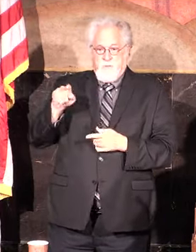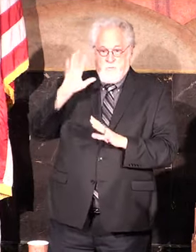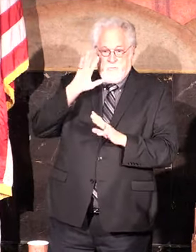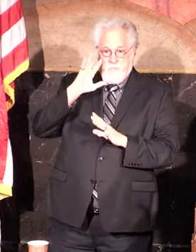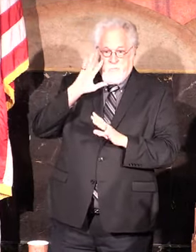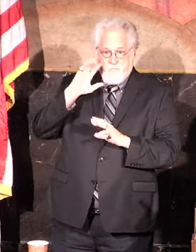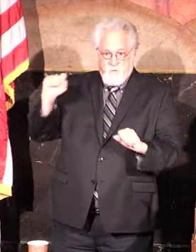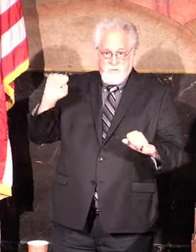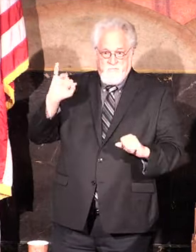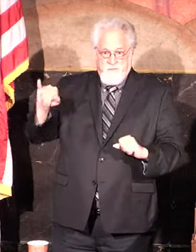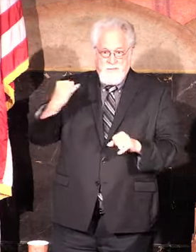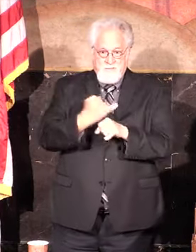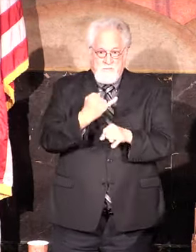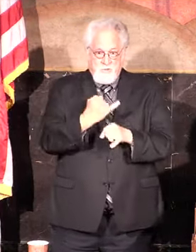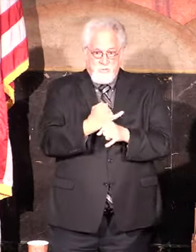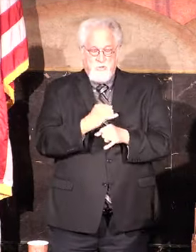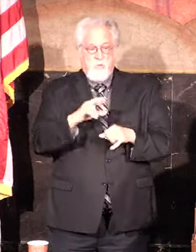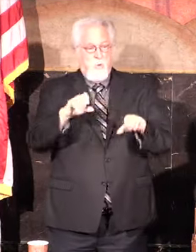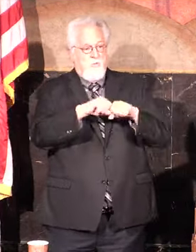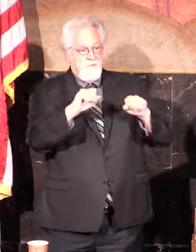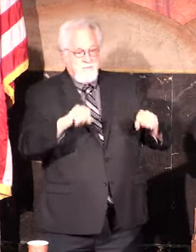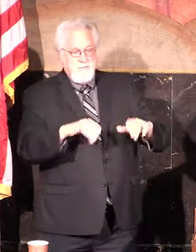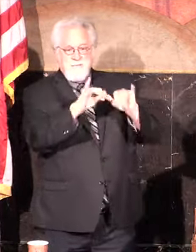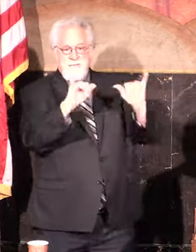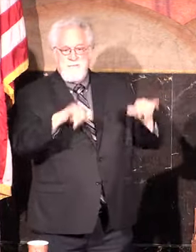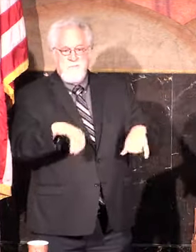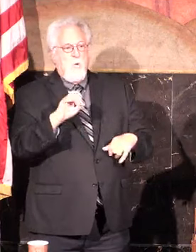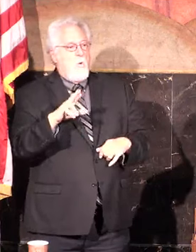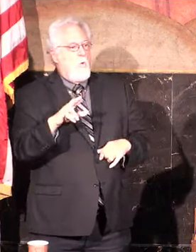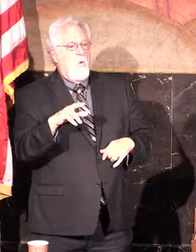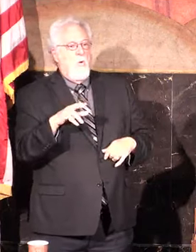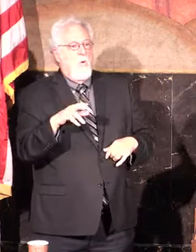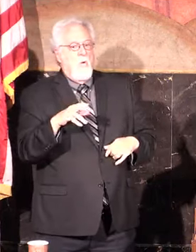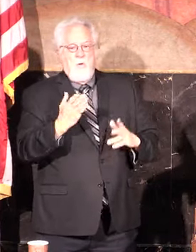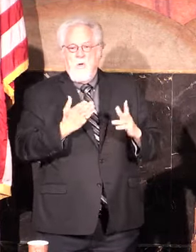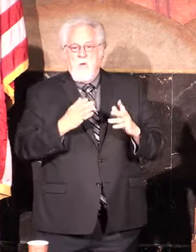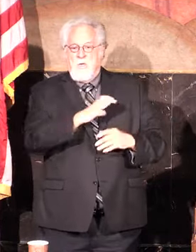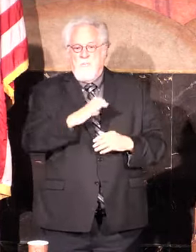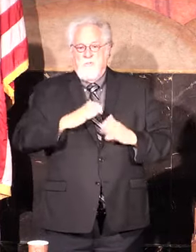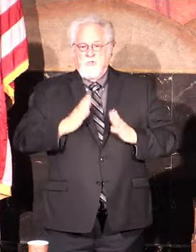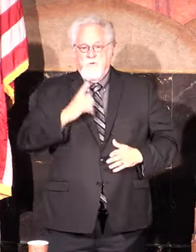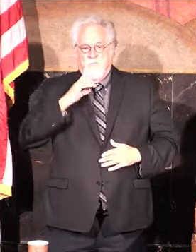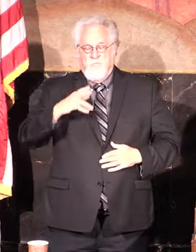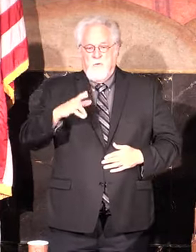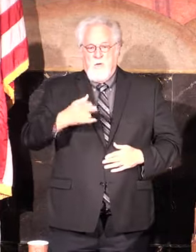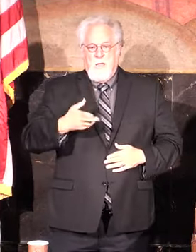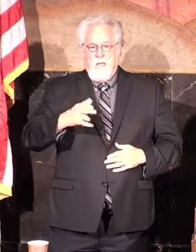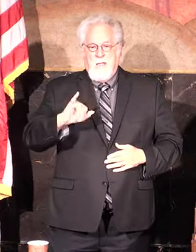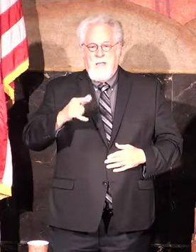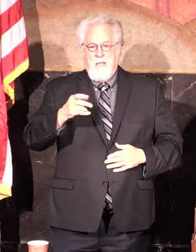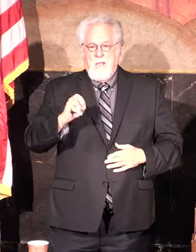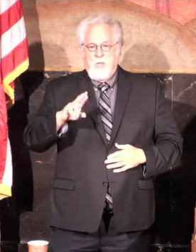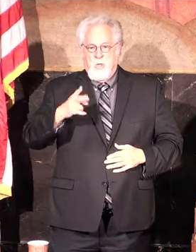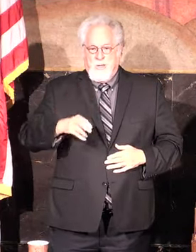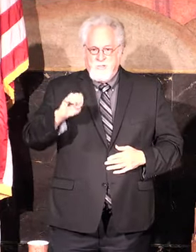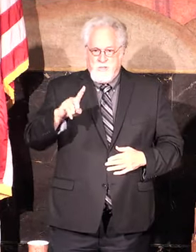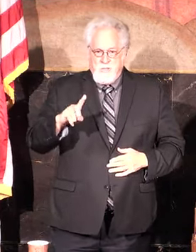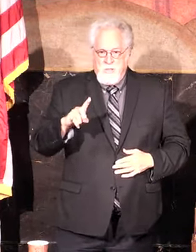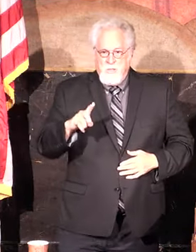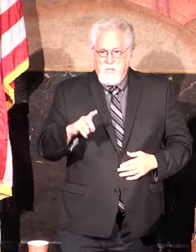presidents of the institutions or the systems, or perhaps to the Commissioner of Higher Education, Kim Hunter Reed.